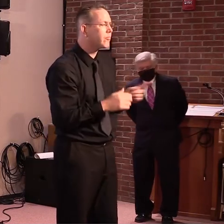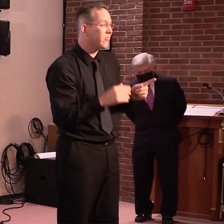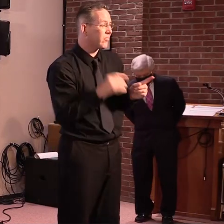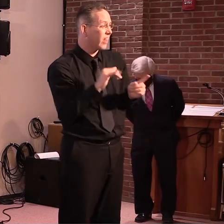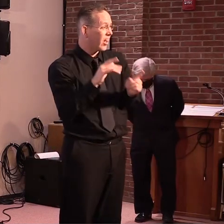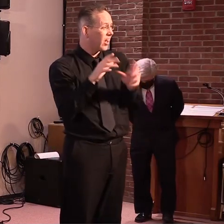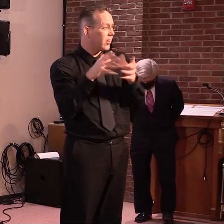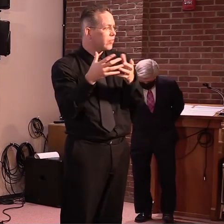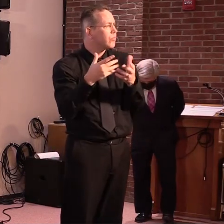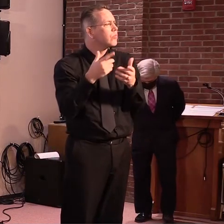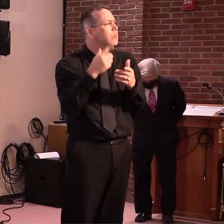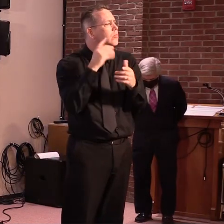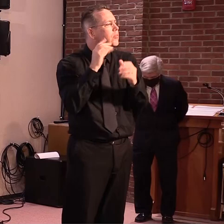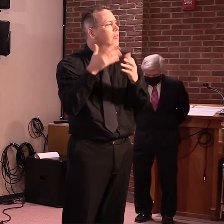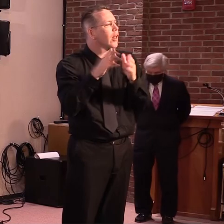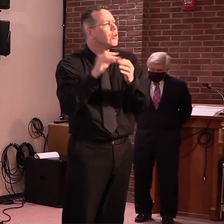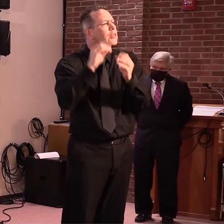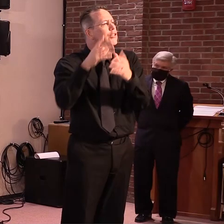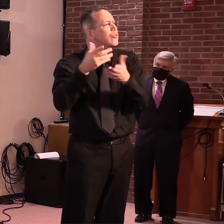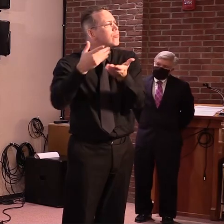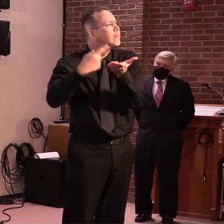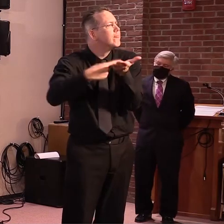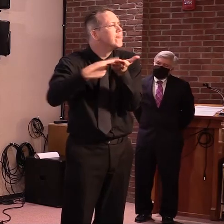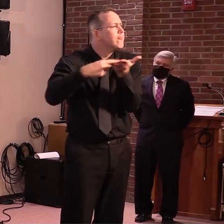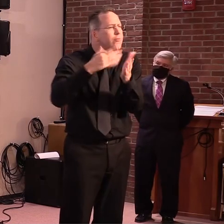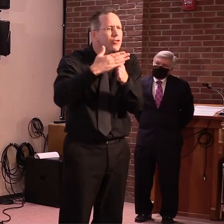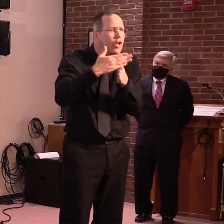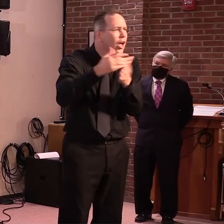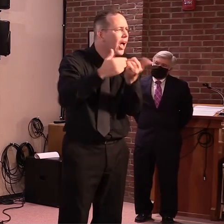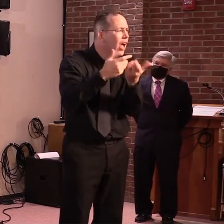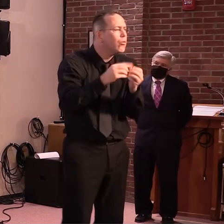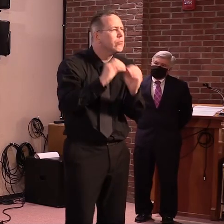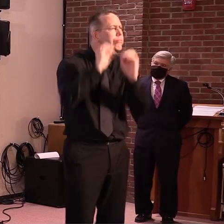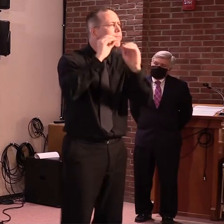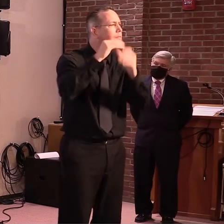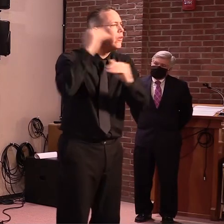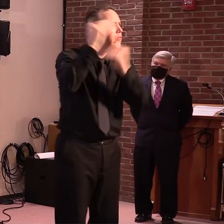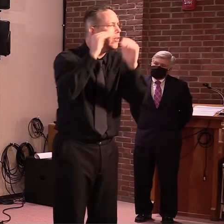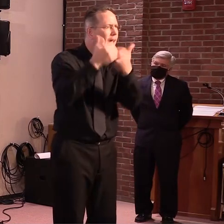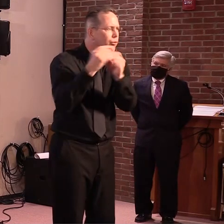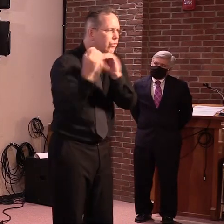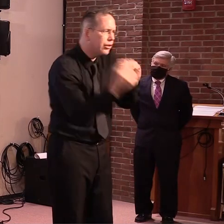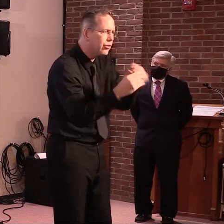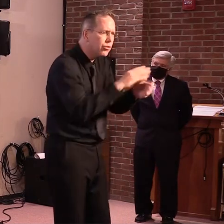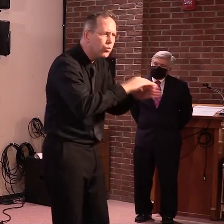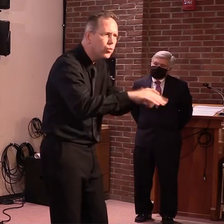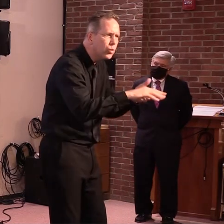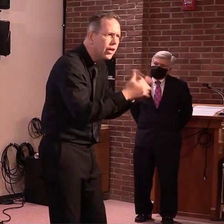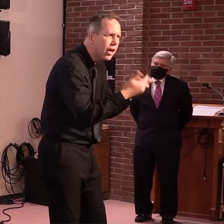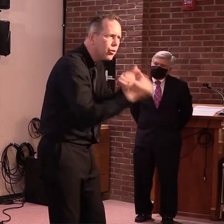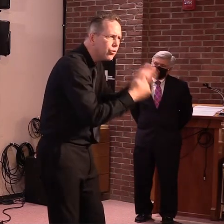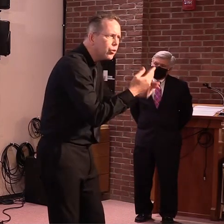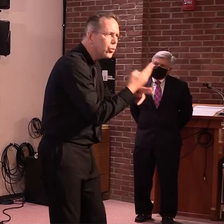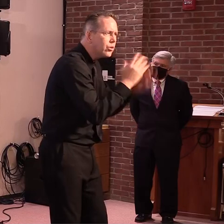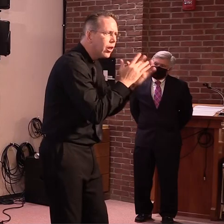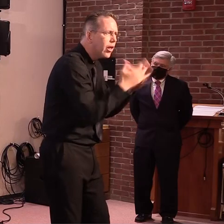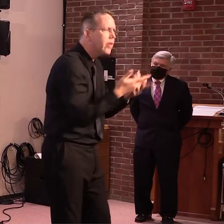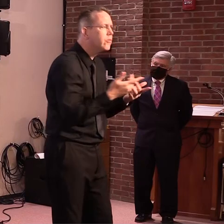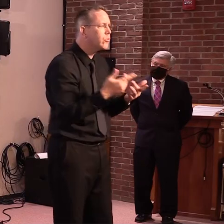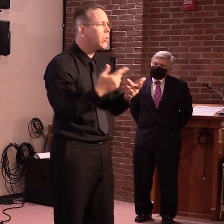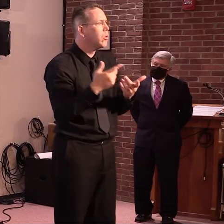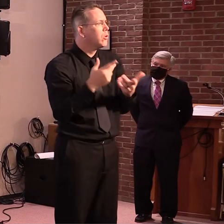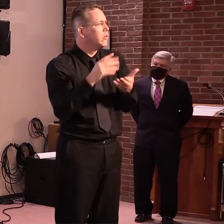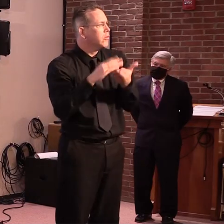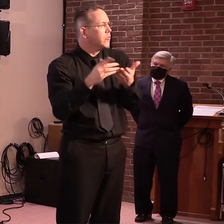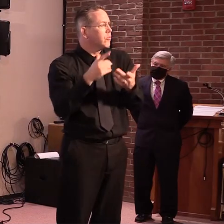broadly across the state. And that'll be part of our response in the fall to provide, certainly to work on the connectivity piece, but also to ensure that